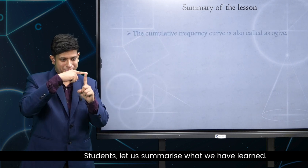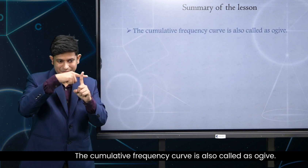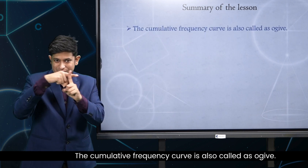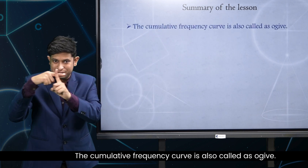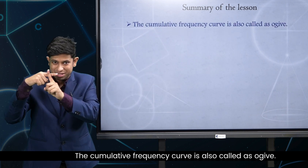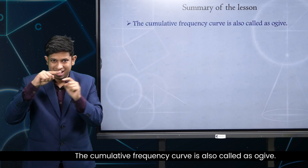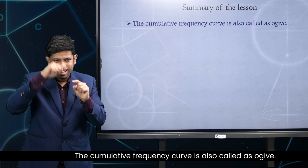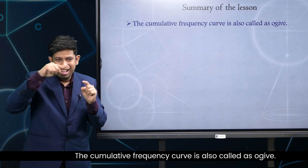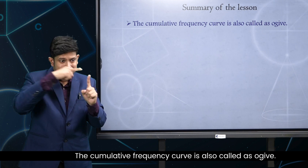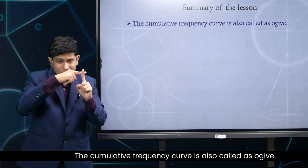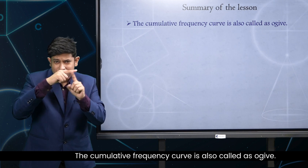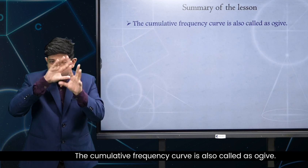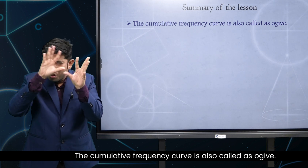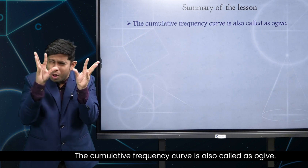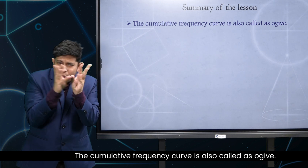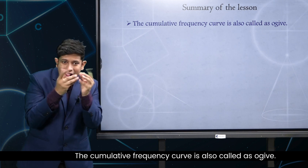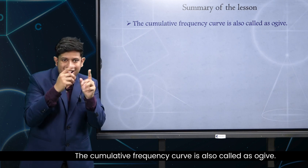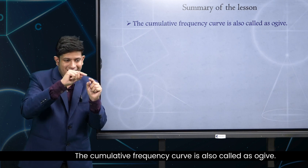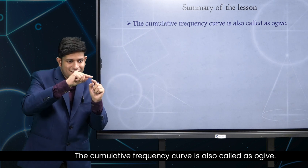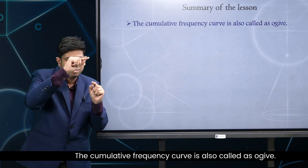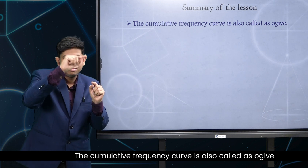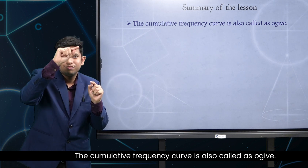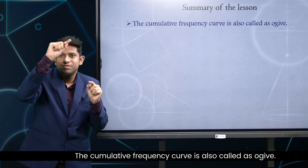The cumulative frequency curve is also called as ogive.